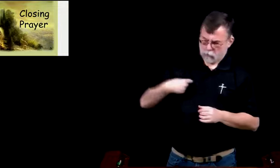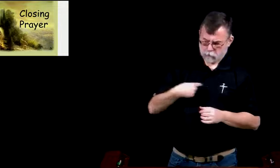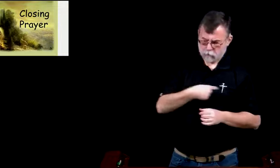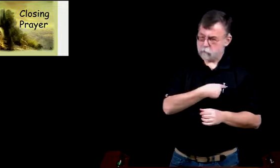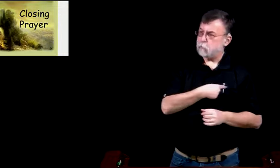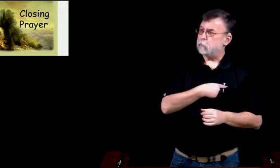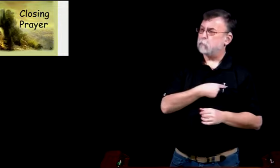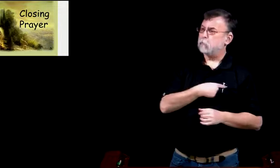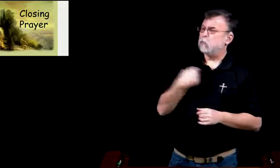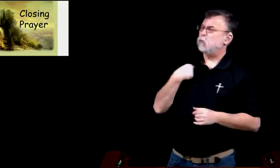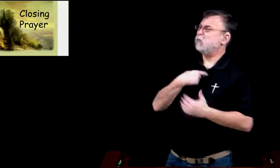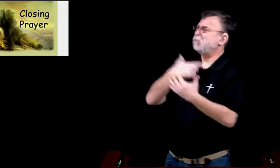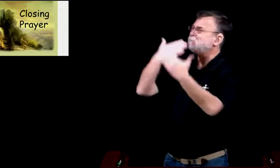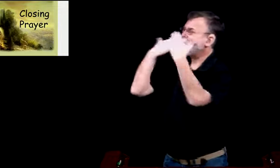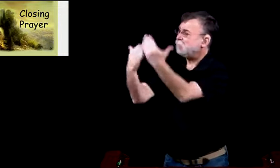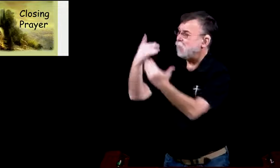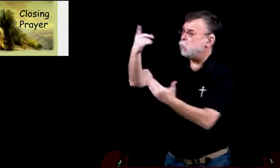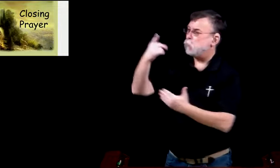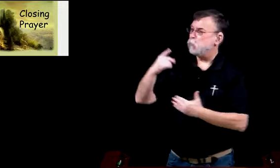we just thank you that you are for us.